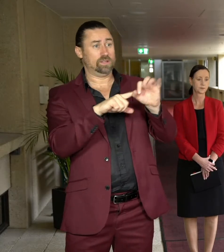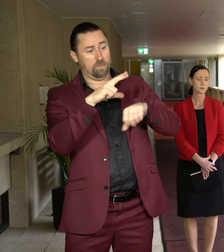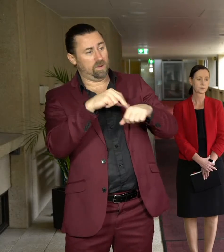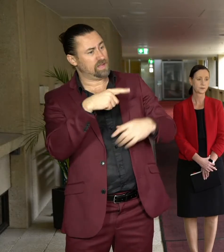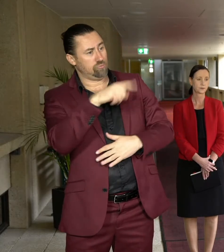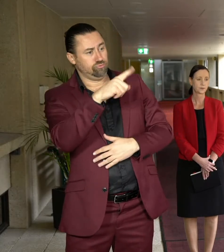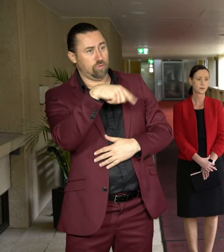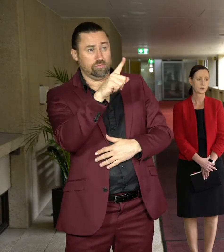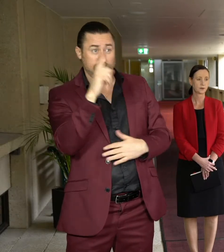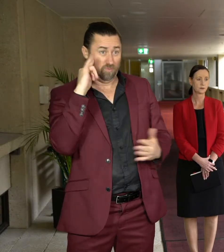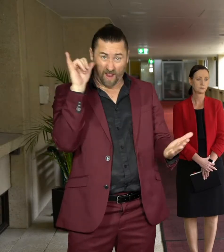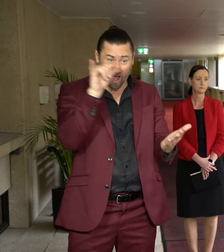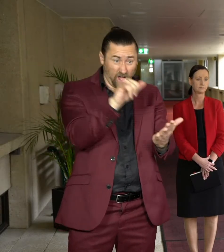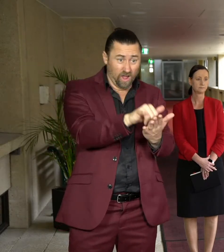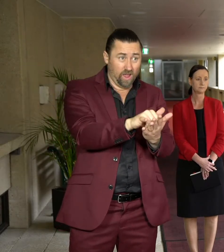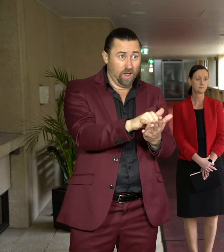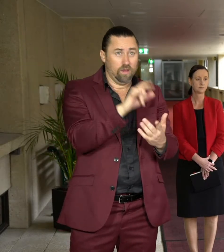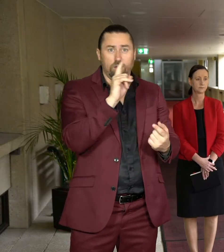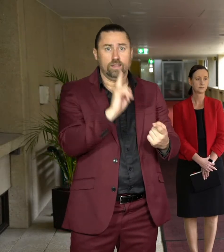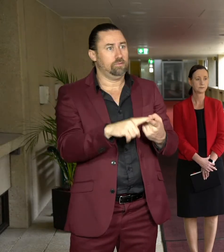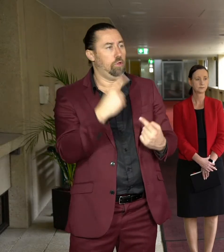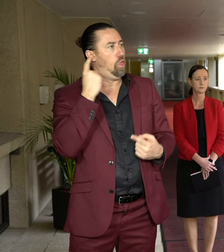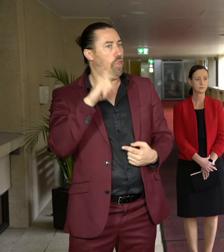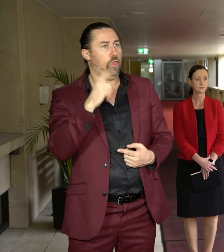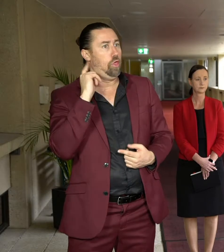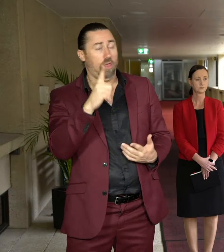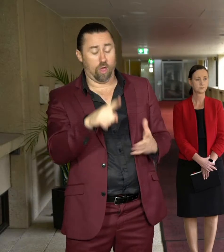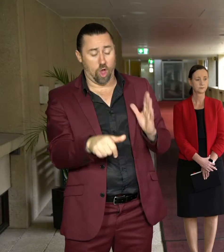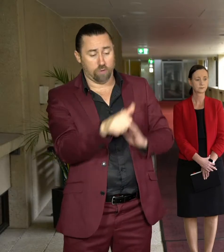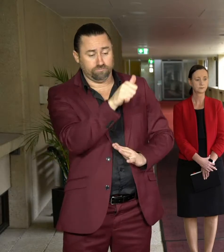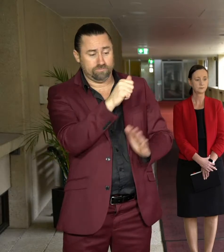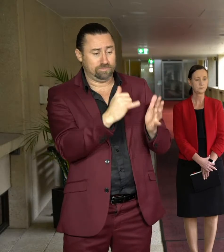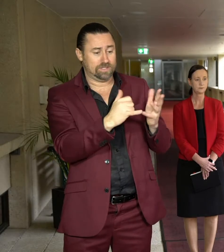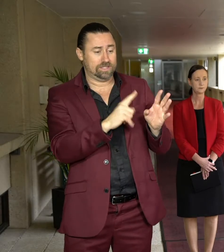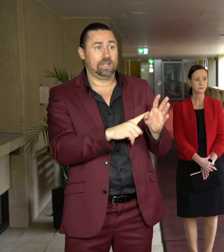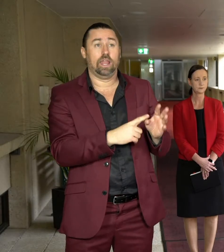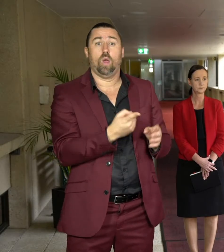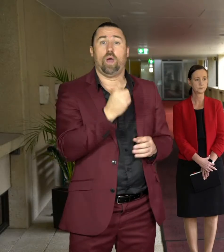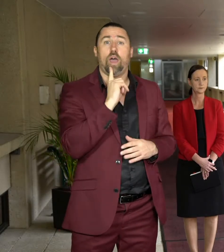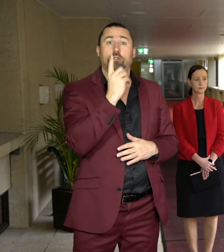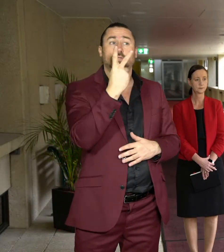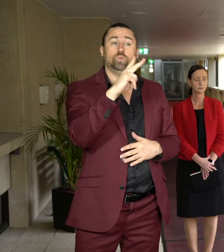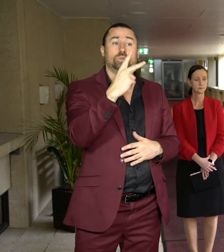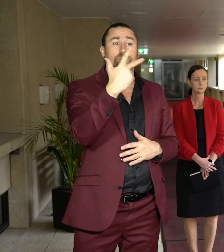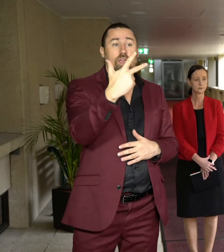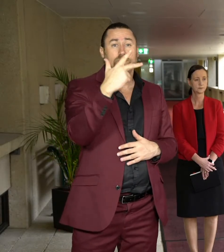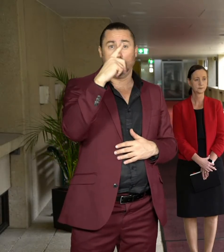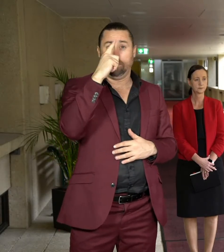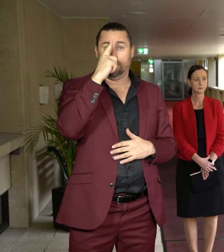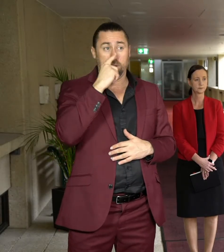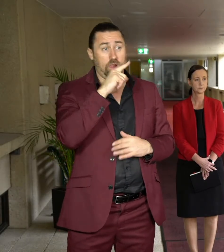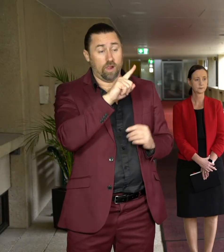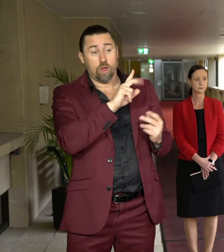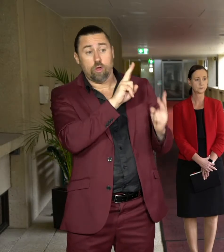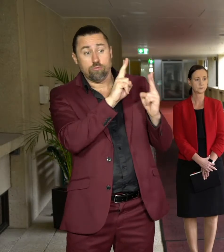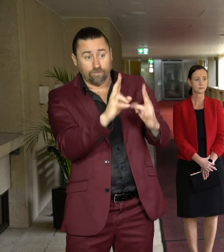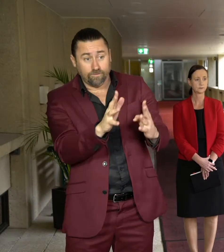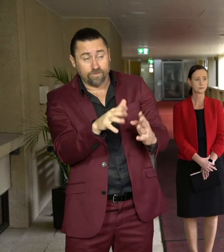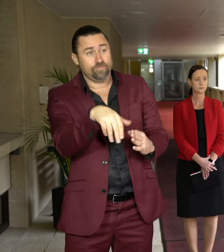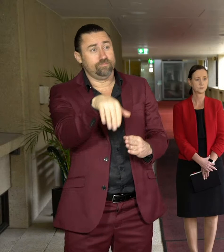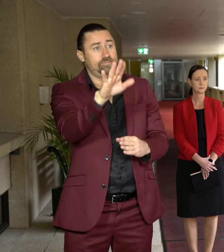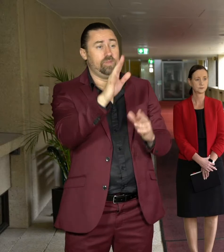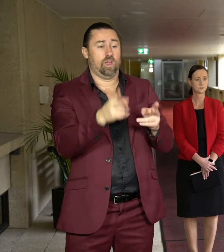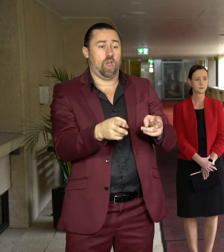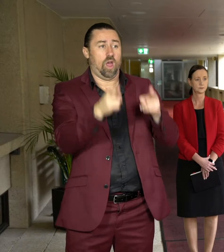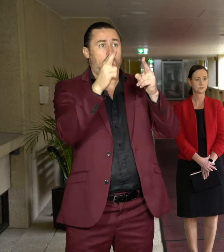air, and they were sent back to Sydney, and 128 people who arrived were put into hotel quarantine.